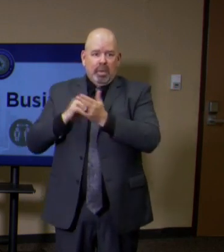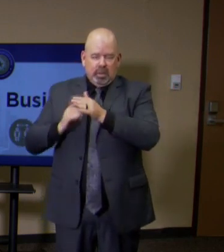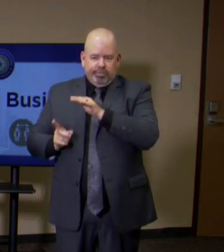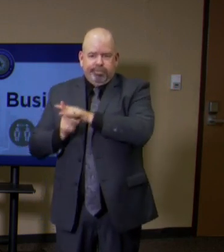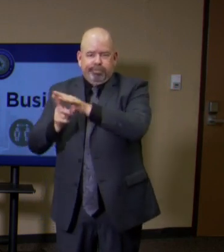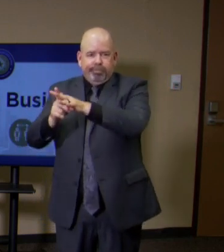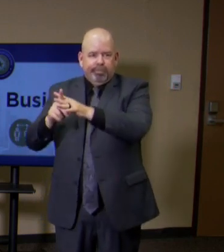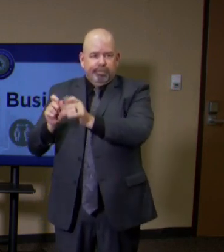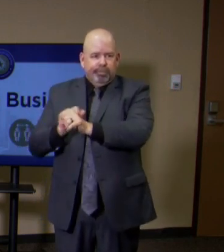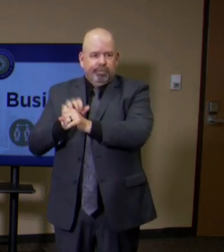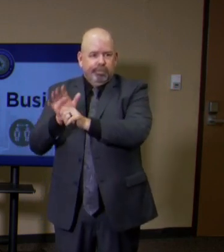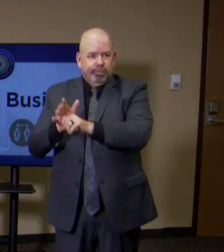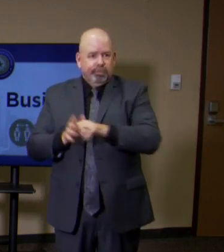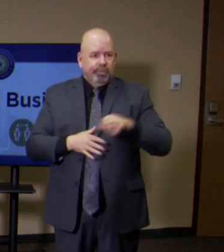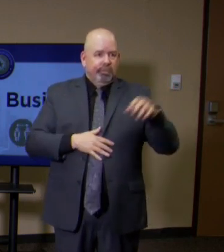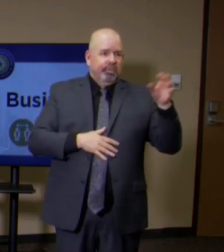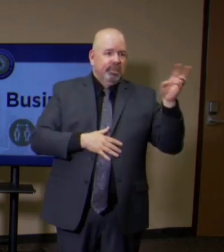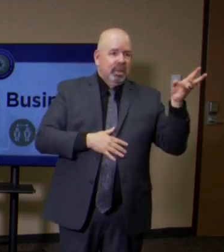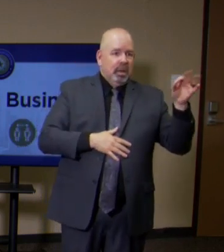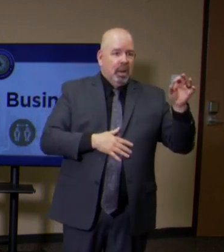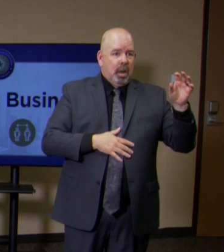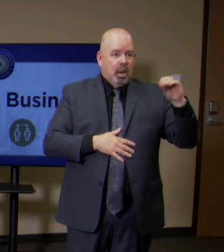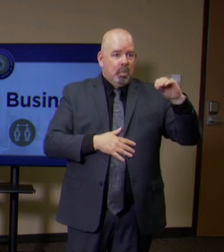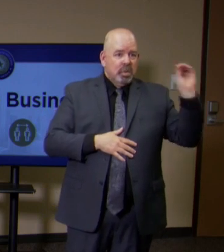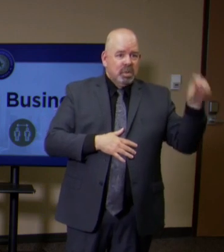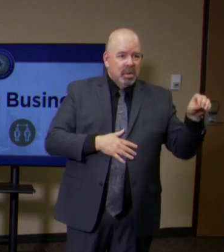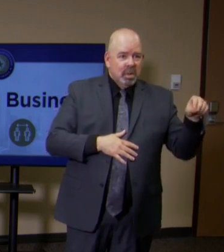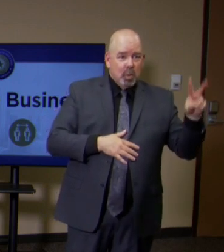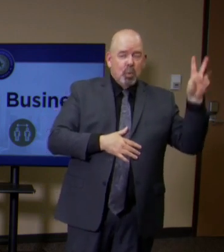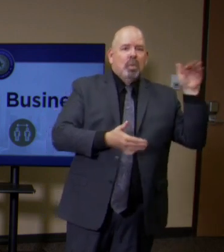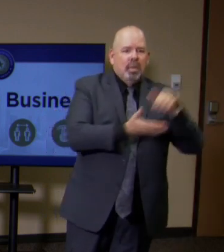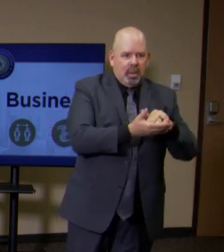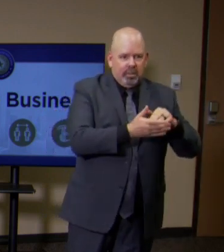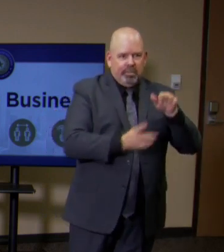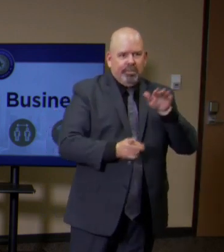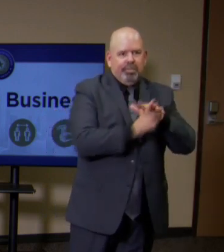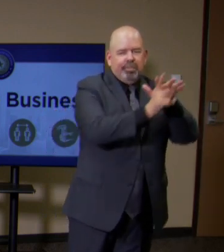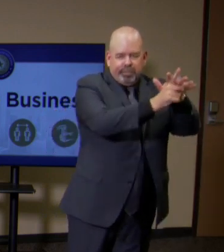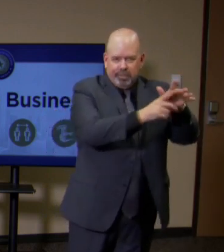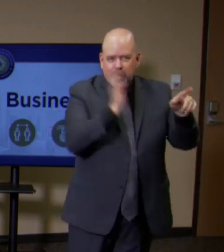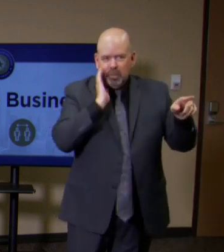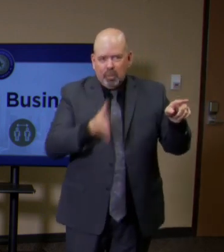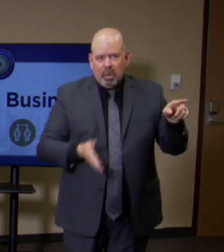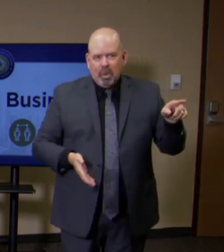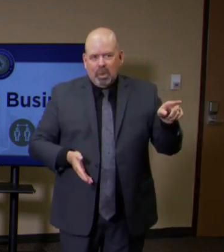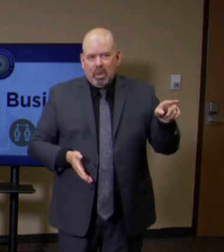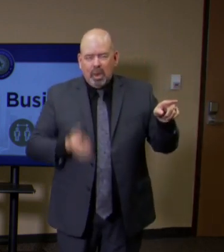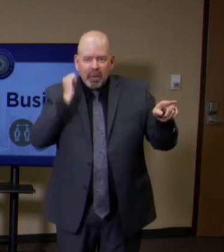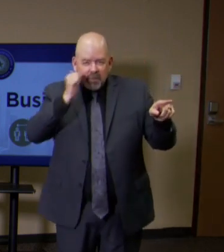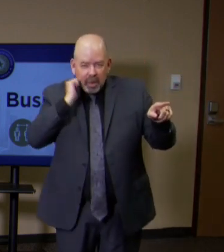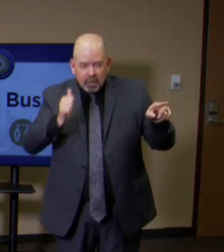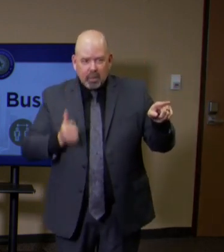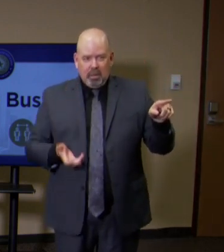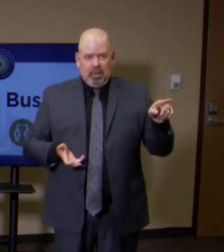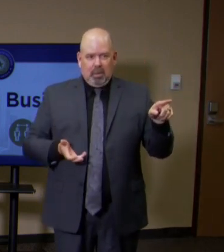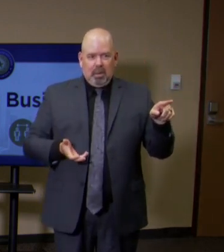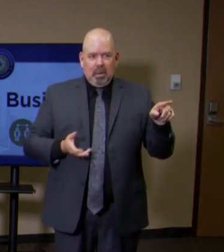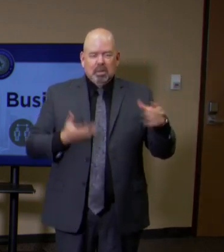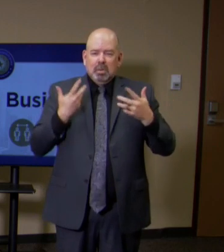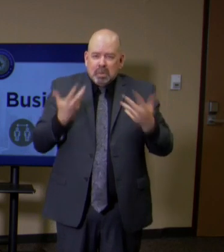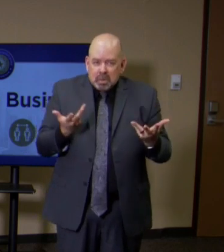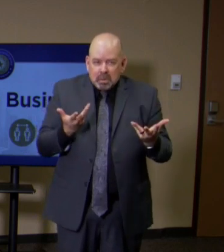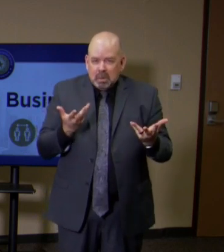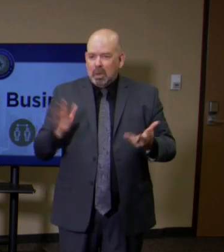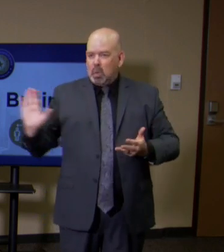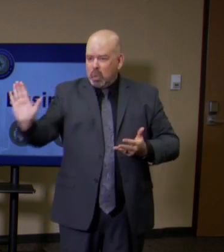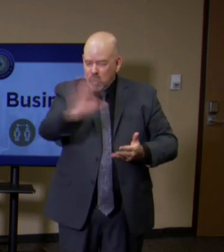at 69%. So it's really up to each of us to make those good decisions to protect ourselves and our